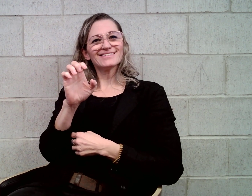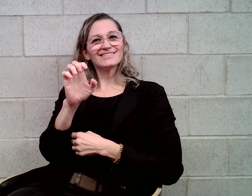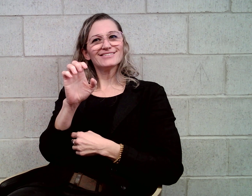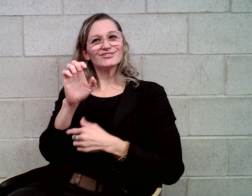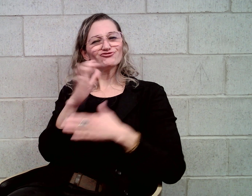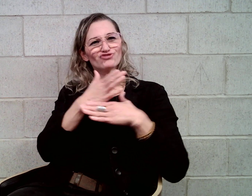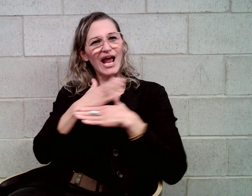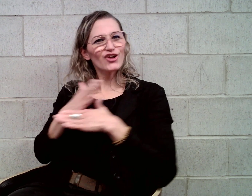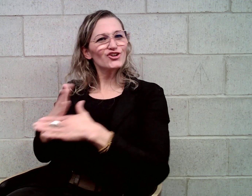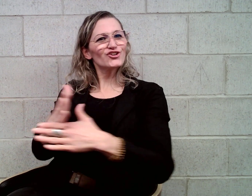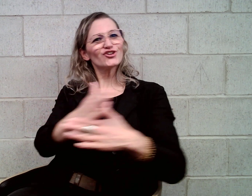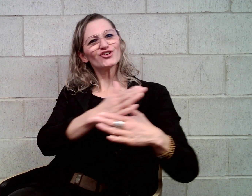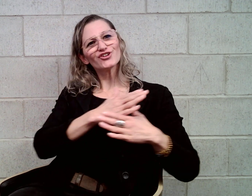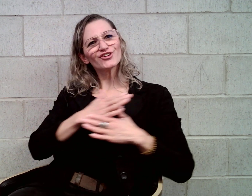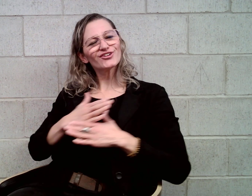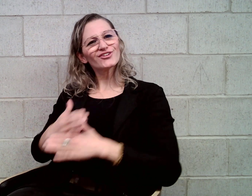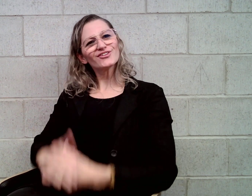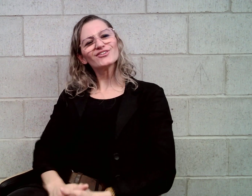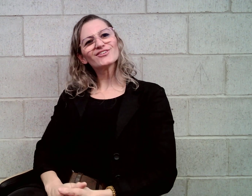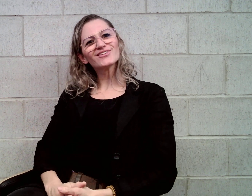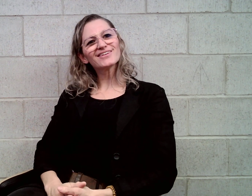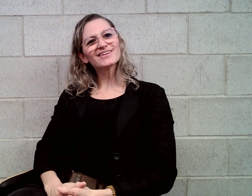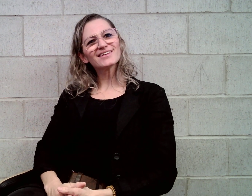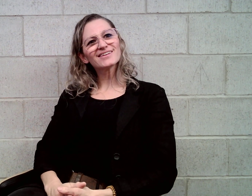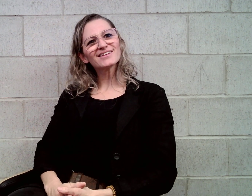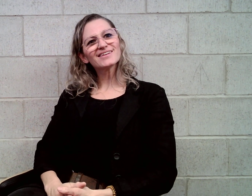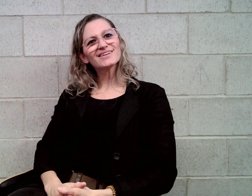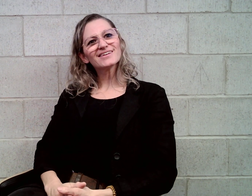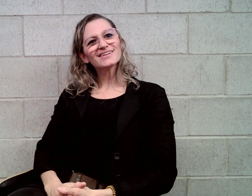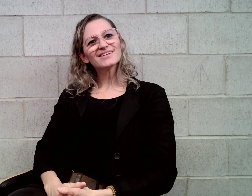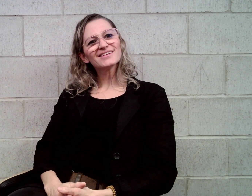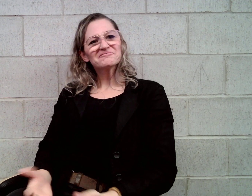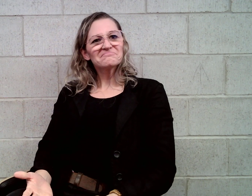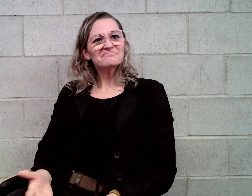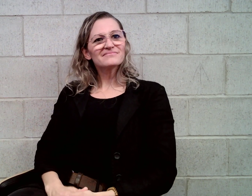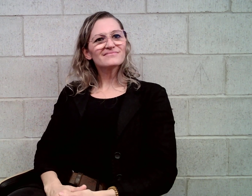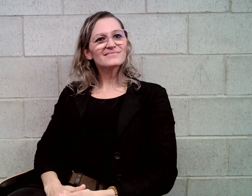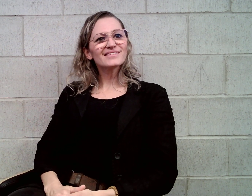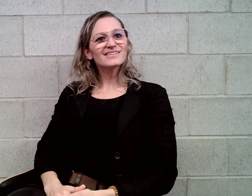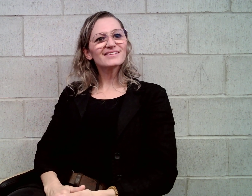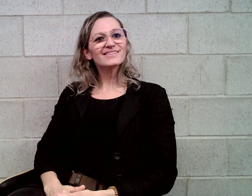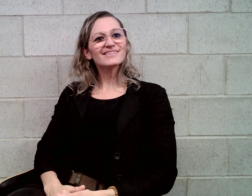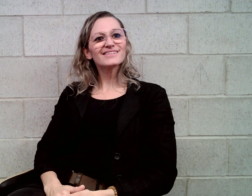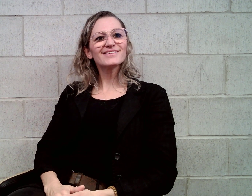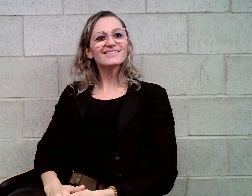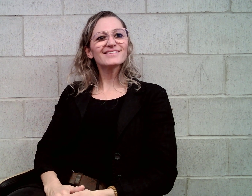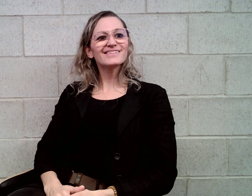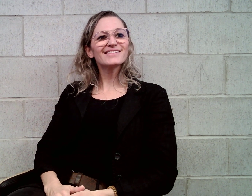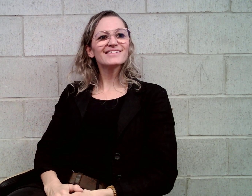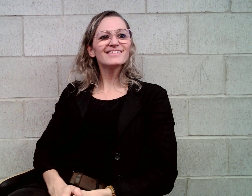the space to have those explorations and to share those realities. Thank